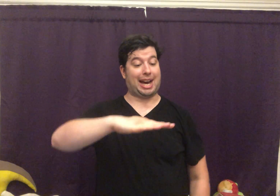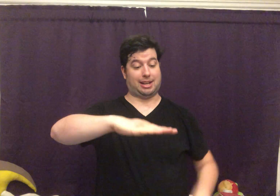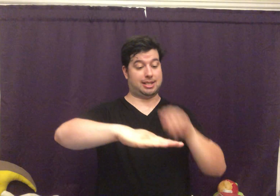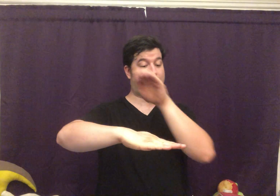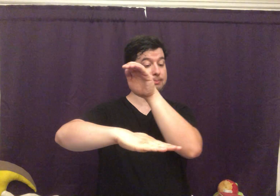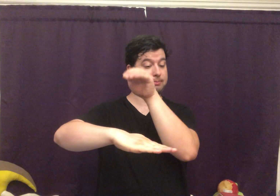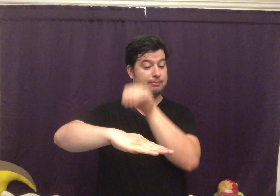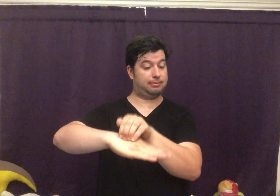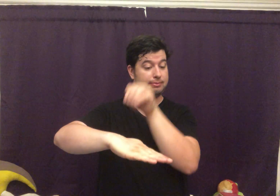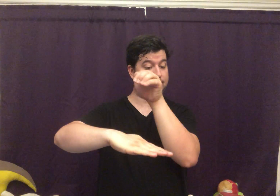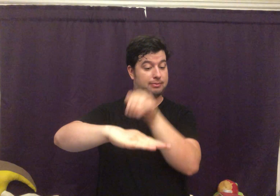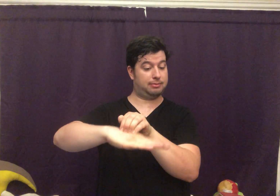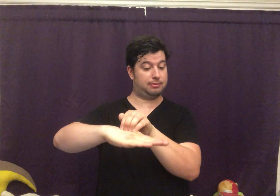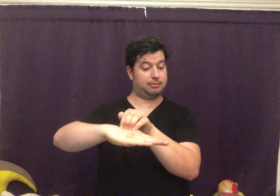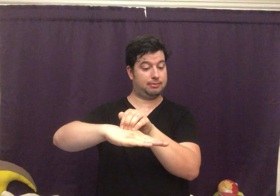Remind.